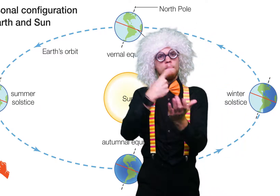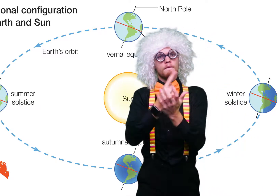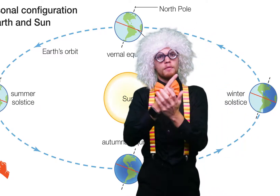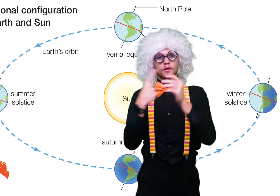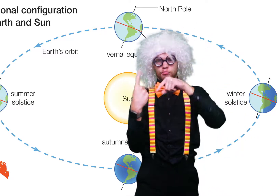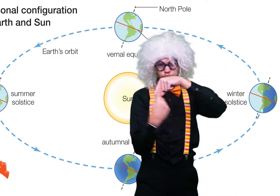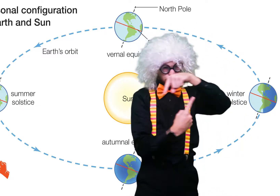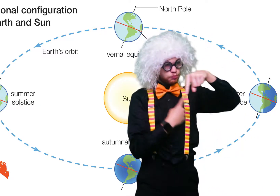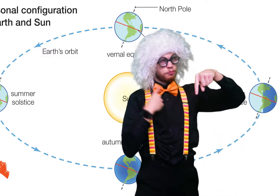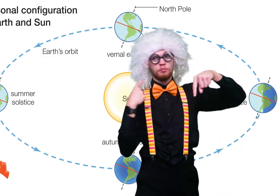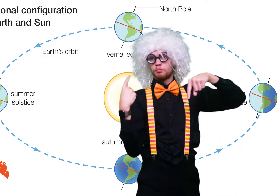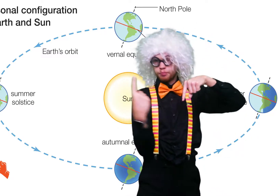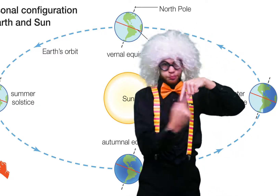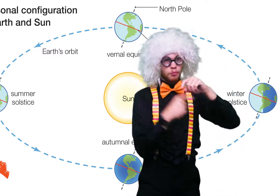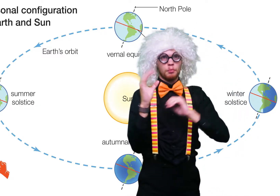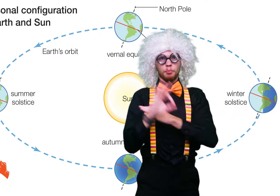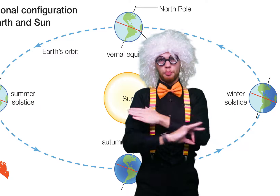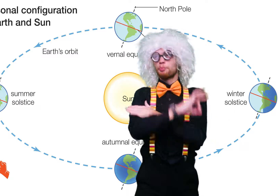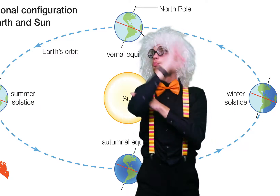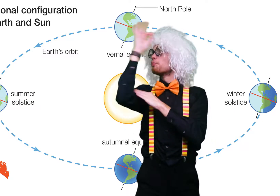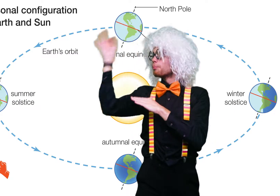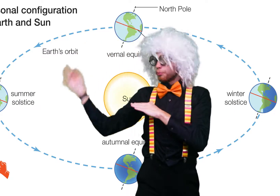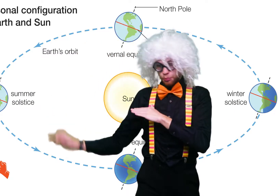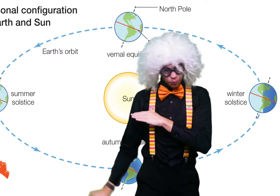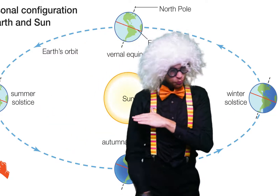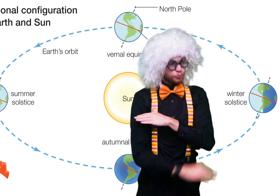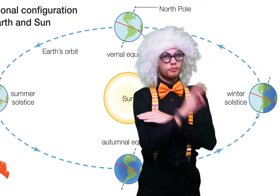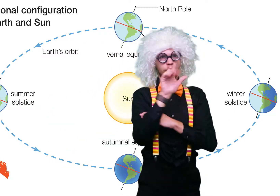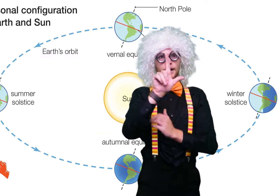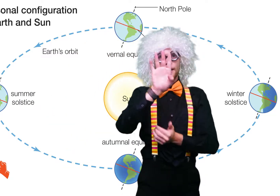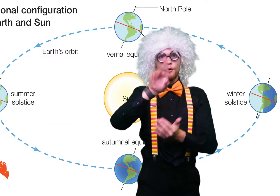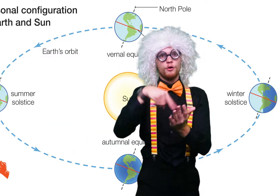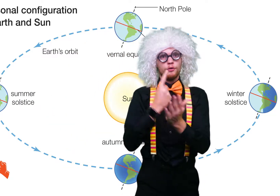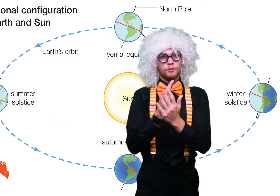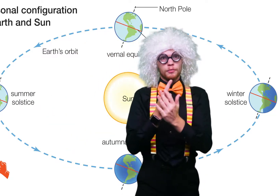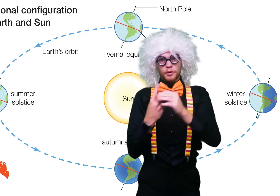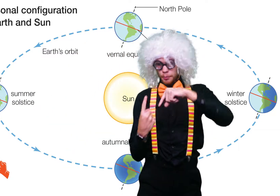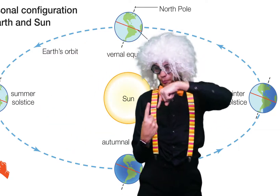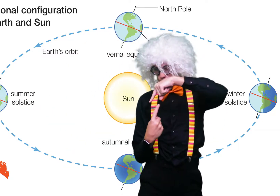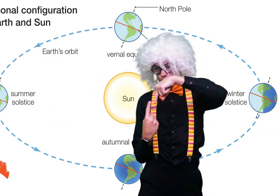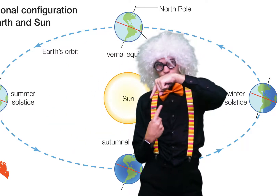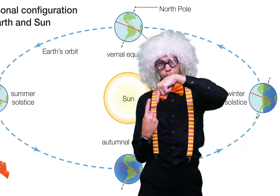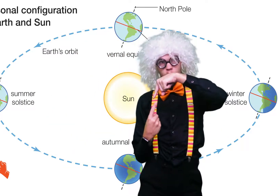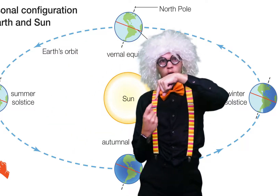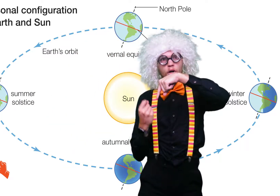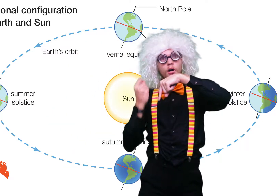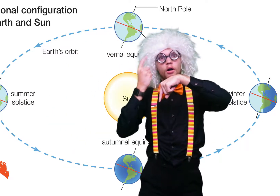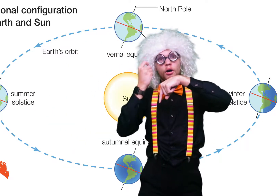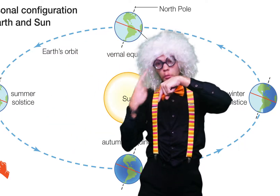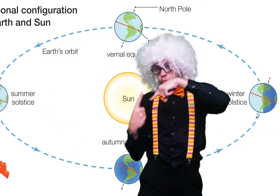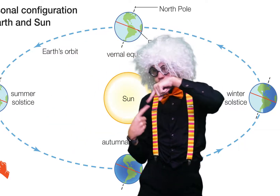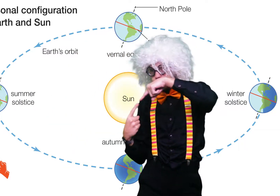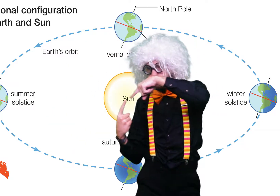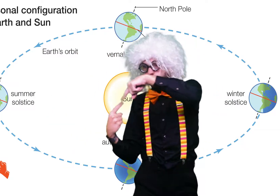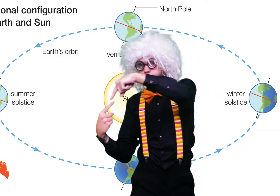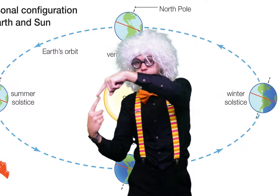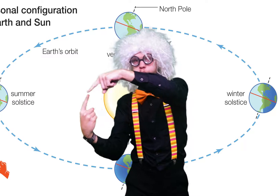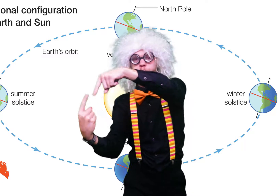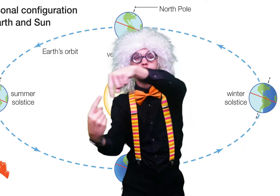You know that the Earth spins. One spin equals 24 hours. The sun goes up and